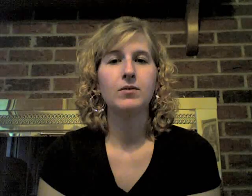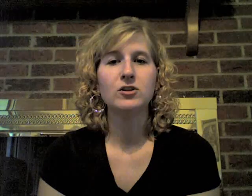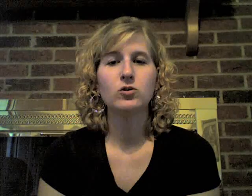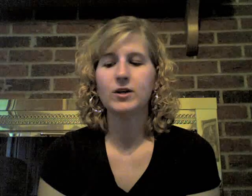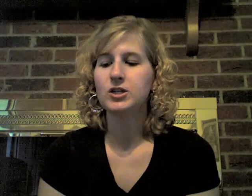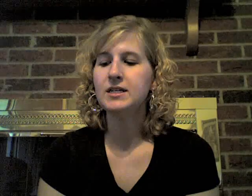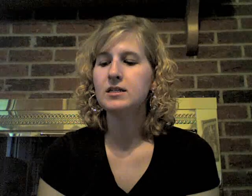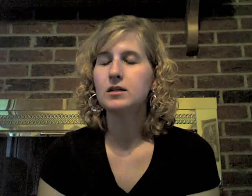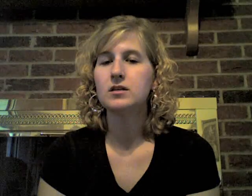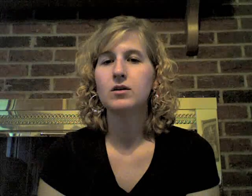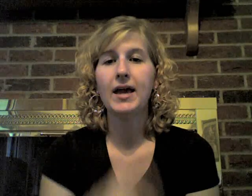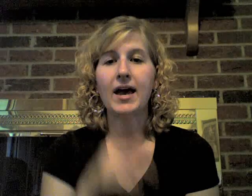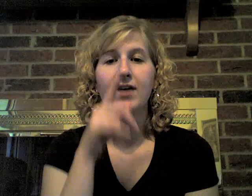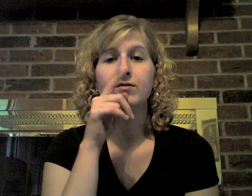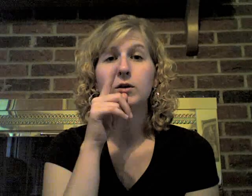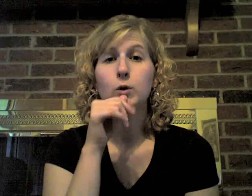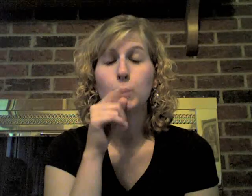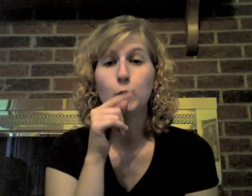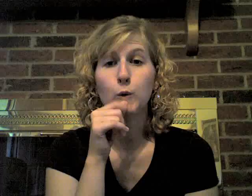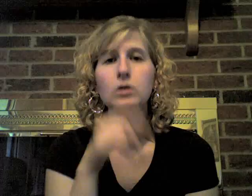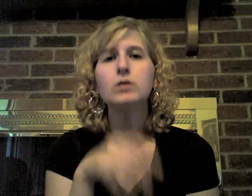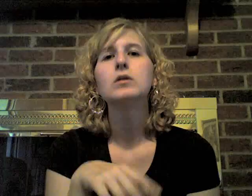WH questions. So we have who.